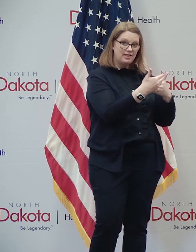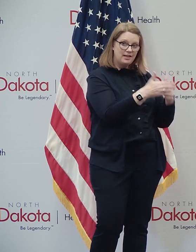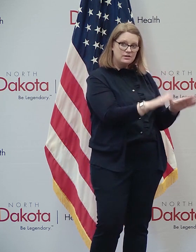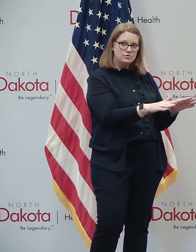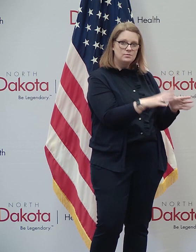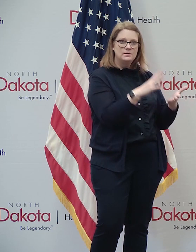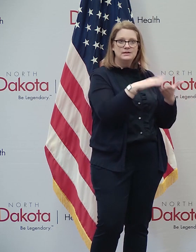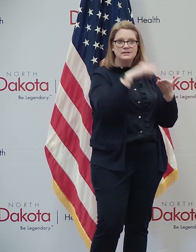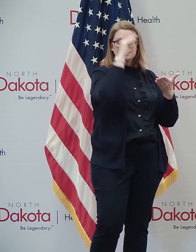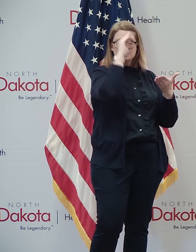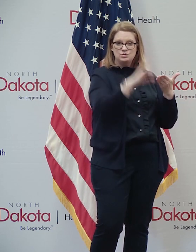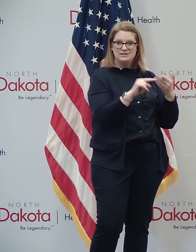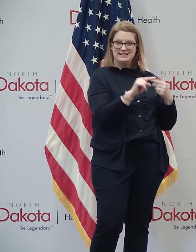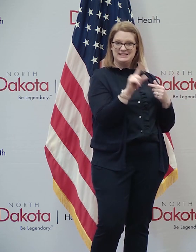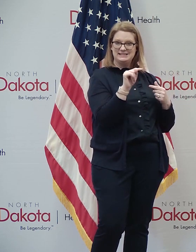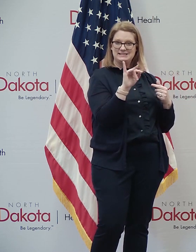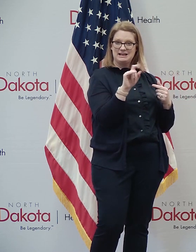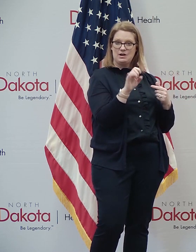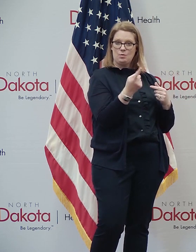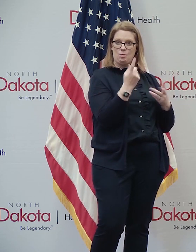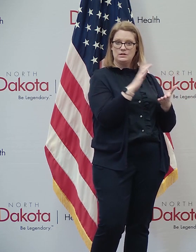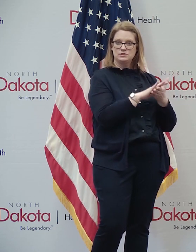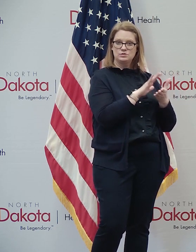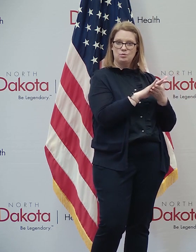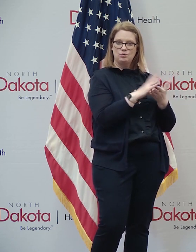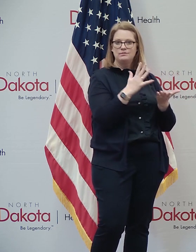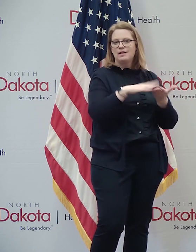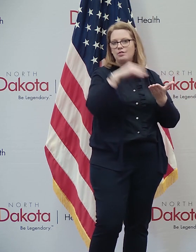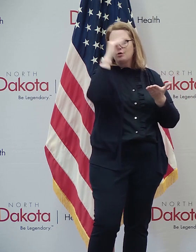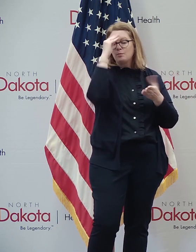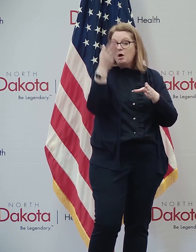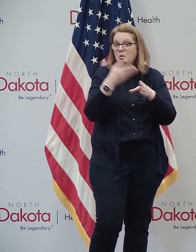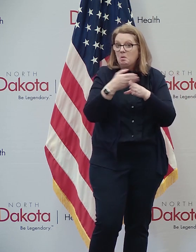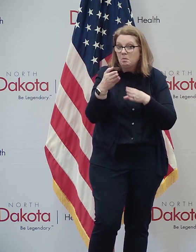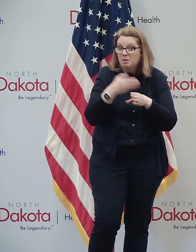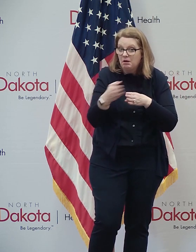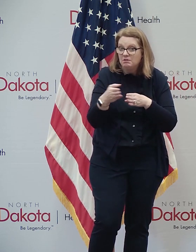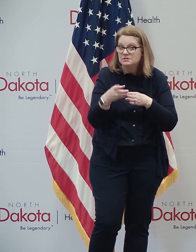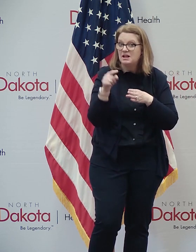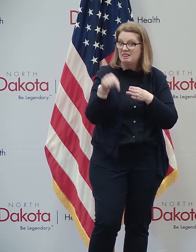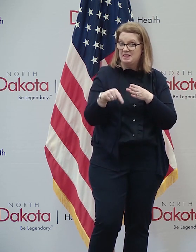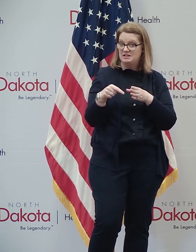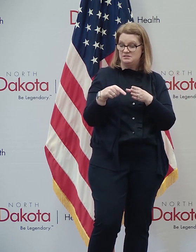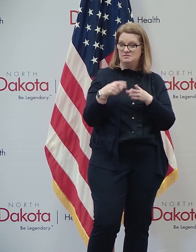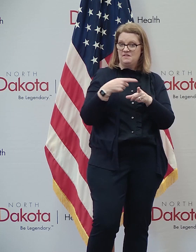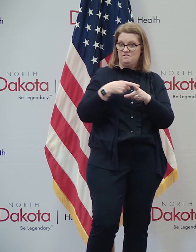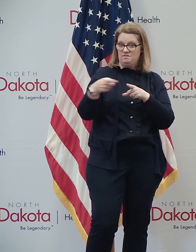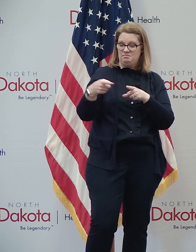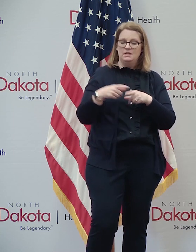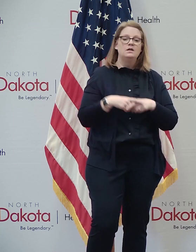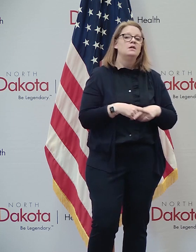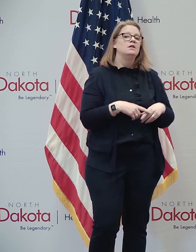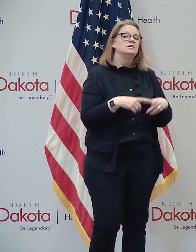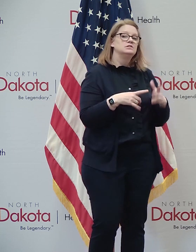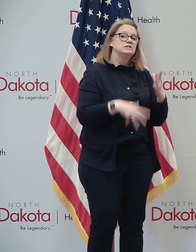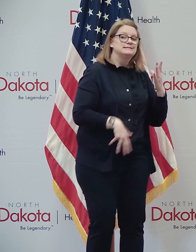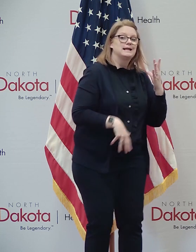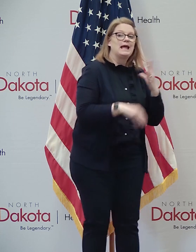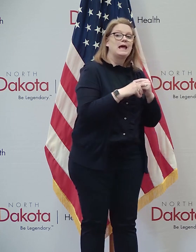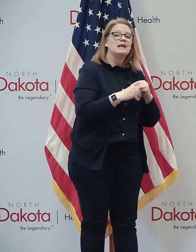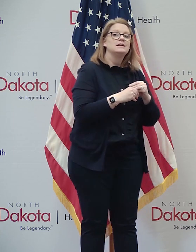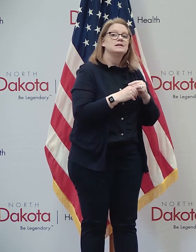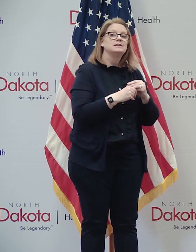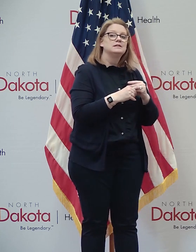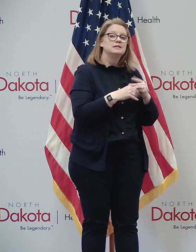safety skills to students of all ages. Under her leadership, educators at Newtown Middle School make real-world connections